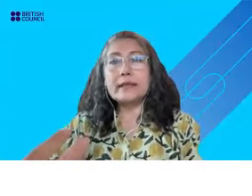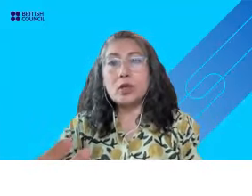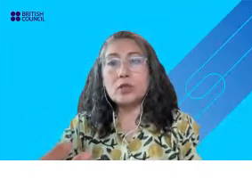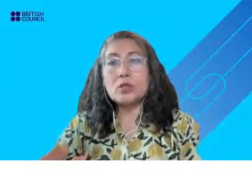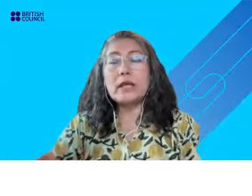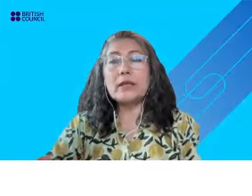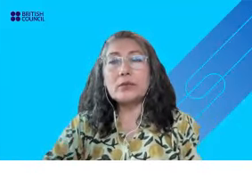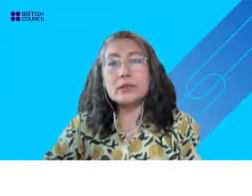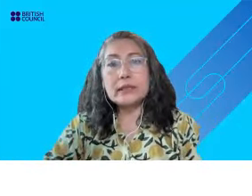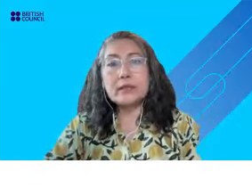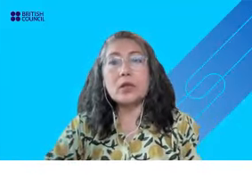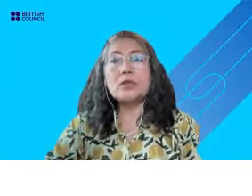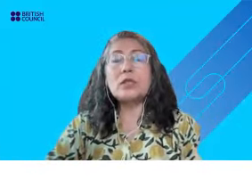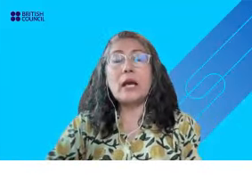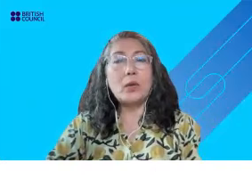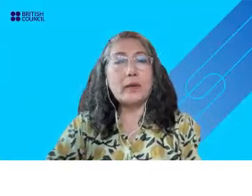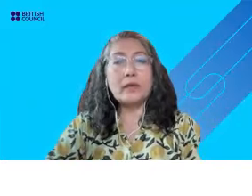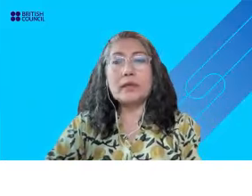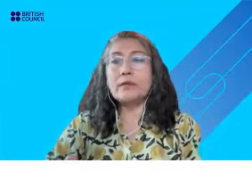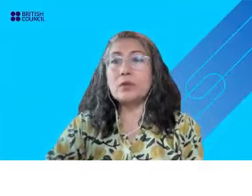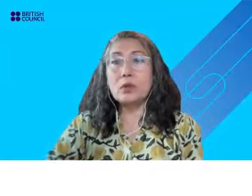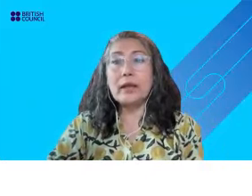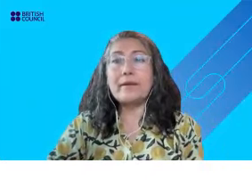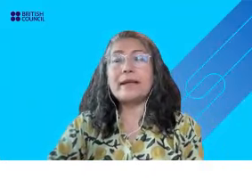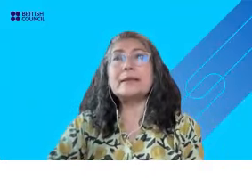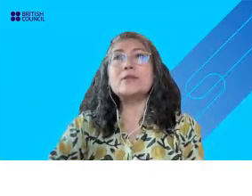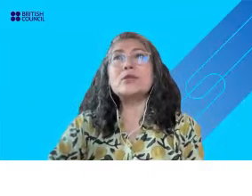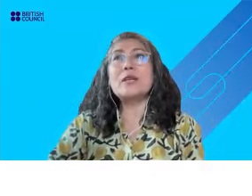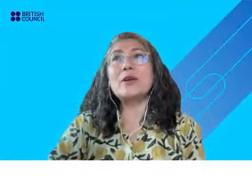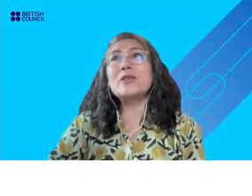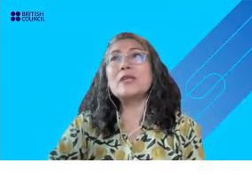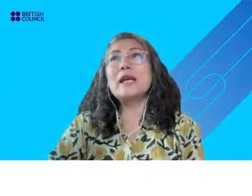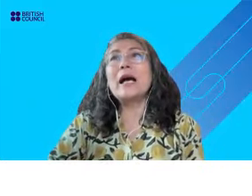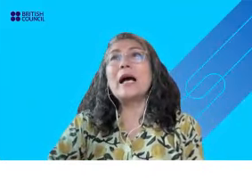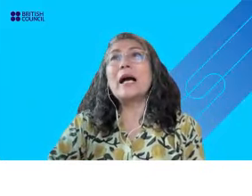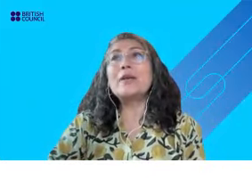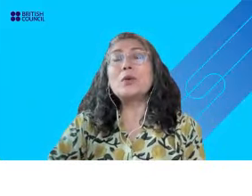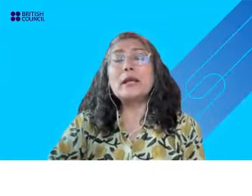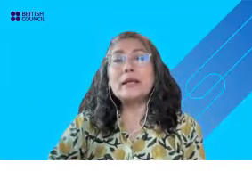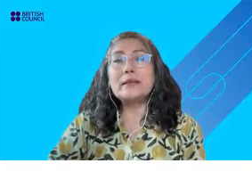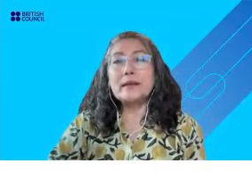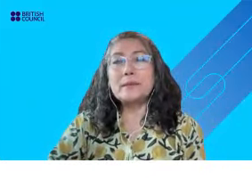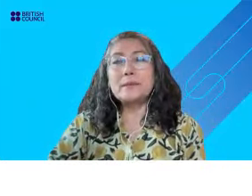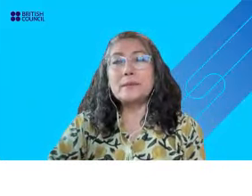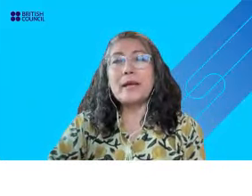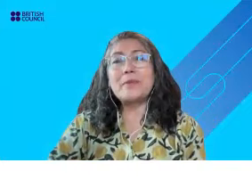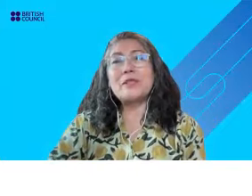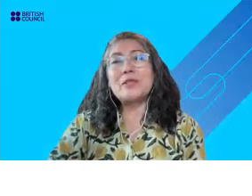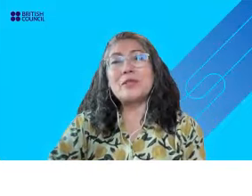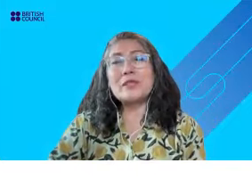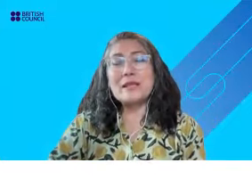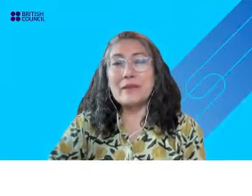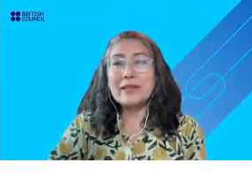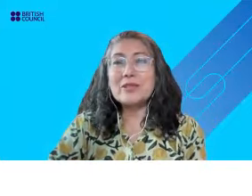involves technology and uses technology. However, if you don't have access to technology, I know that